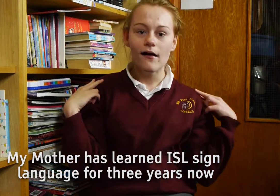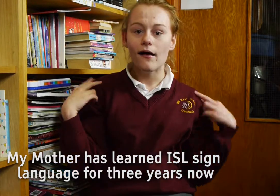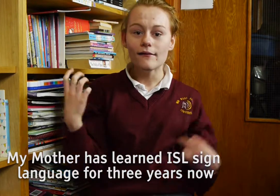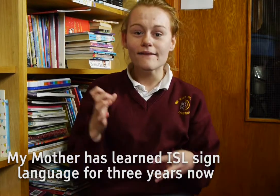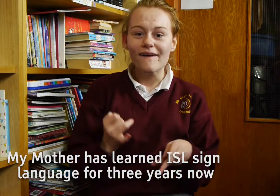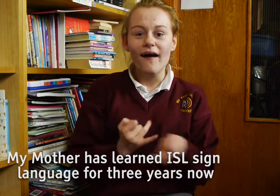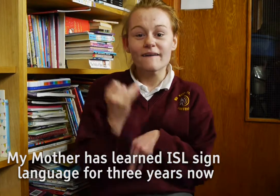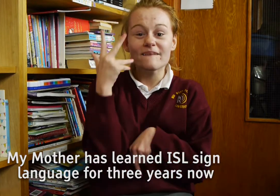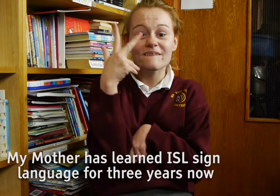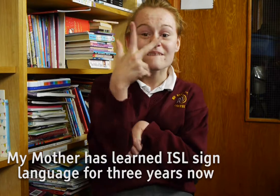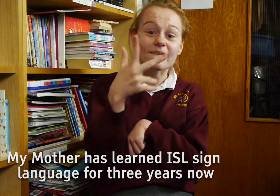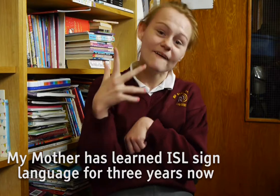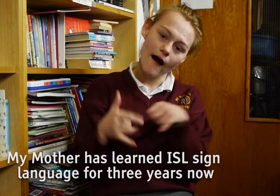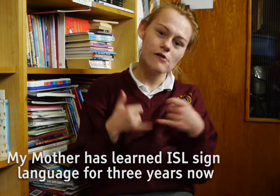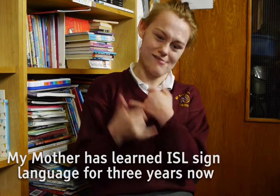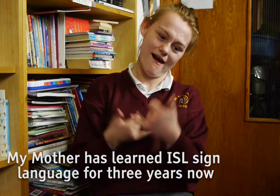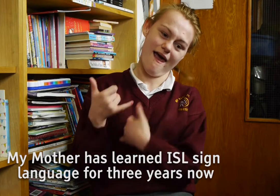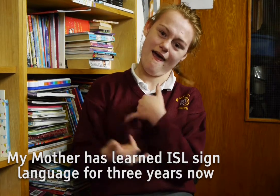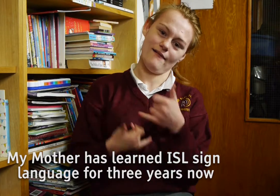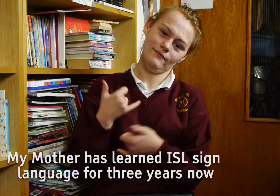sign language, for 3 years now.